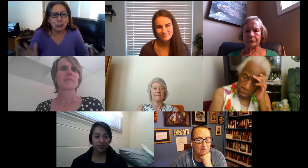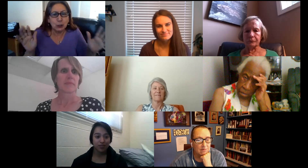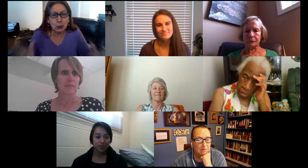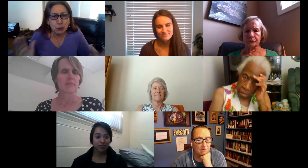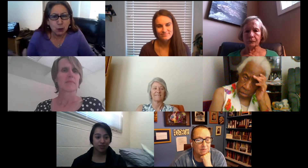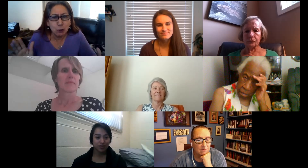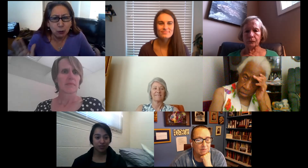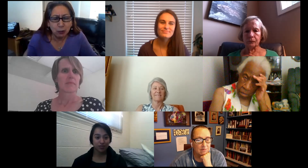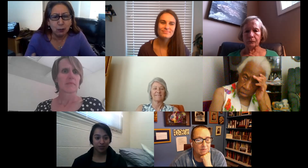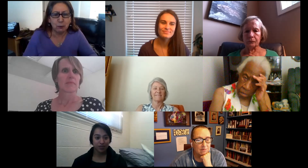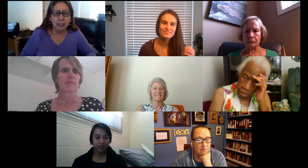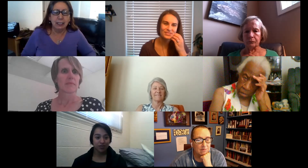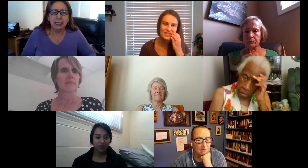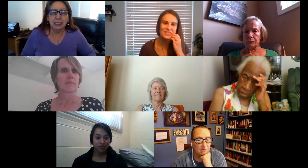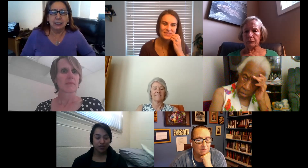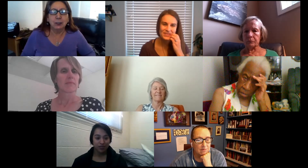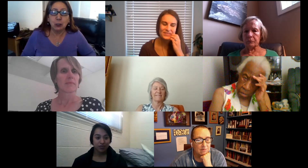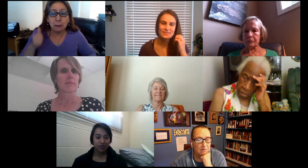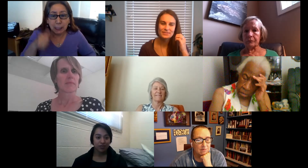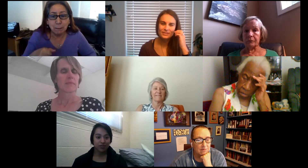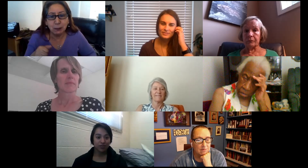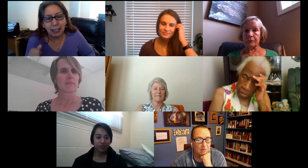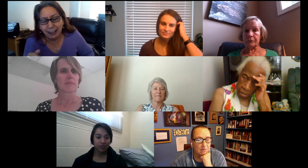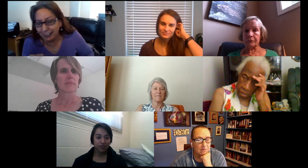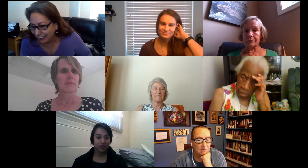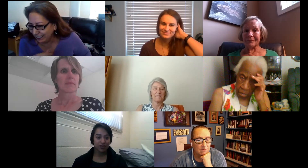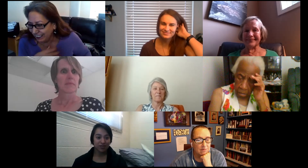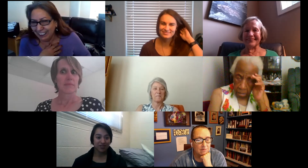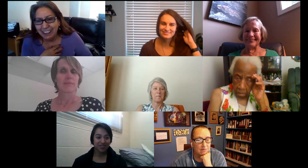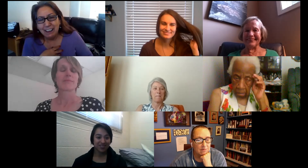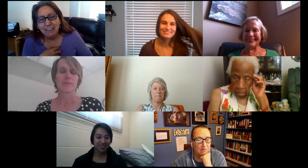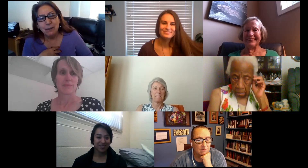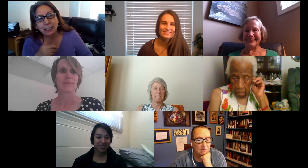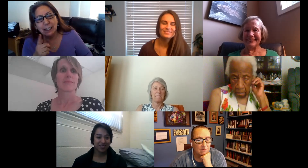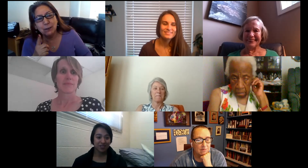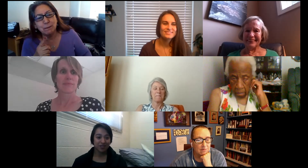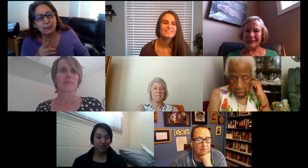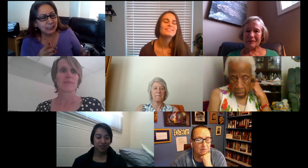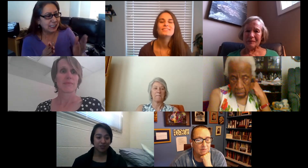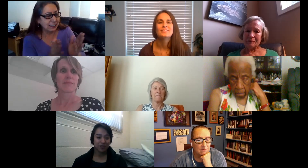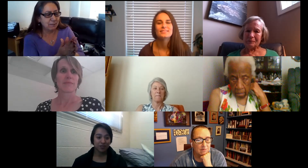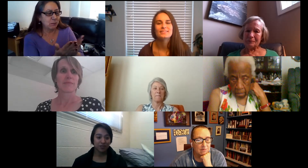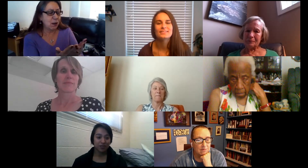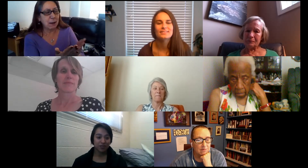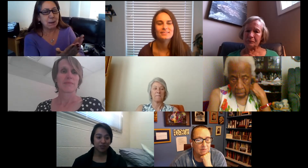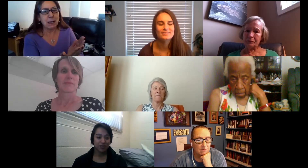her, no. So she remembered that. One day for Mother's Day, it said, Mom, I make my